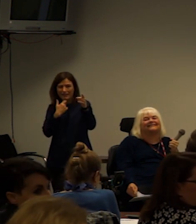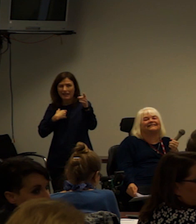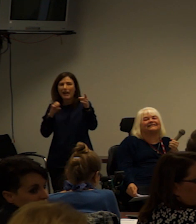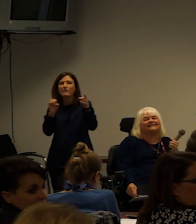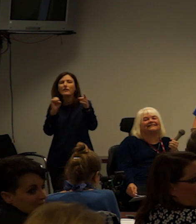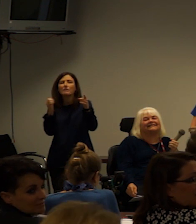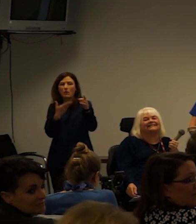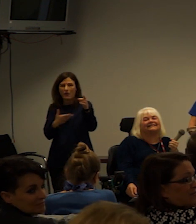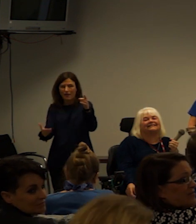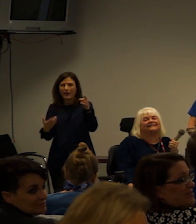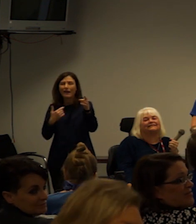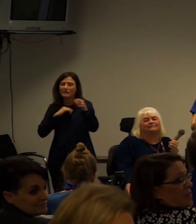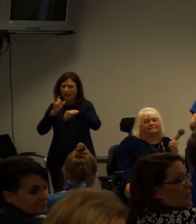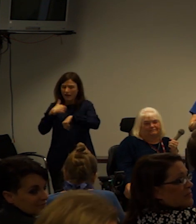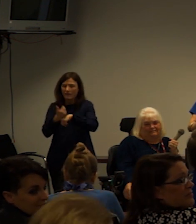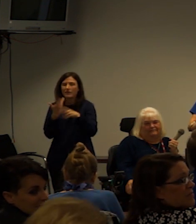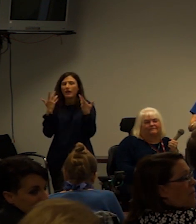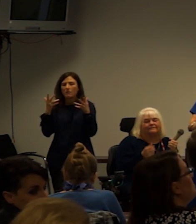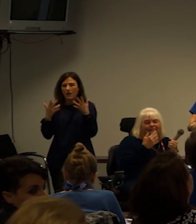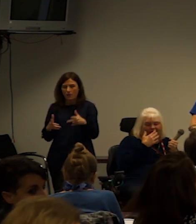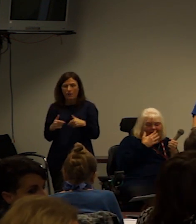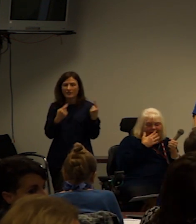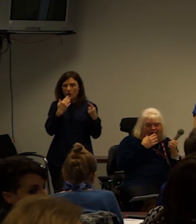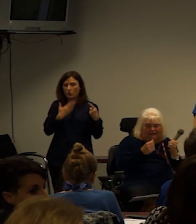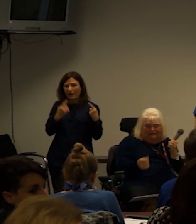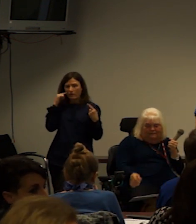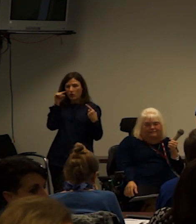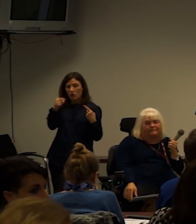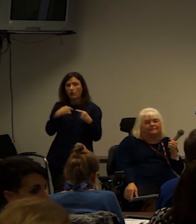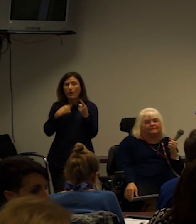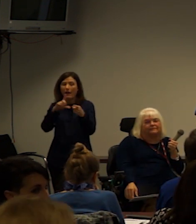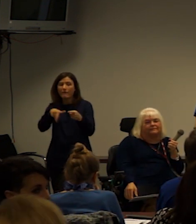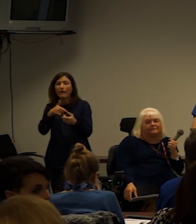put in place. Good for you.